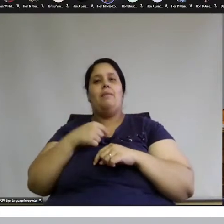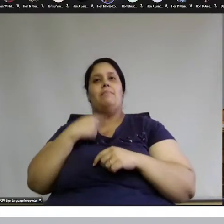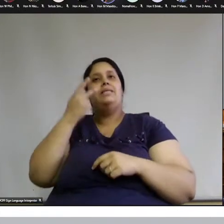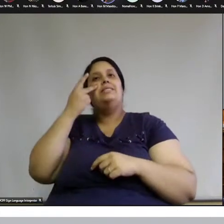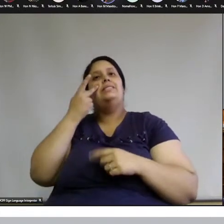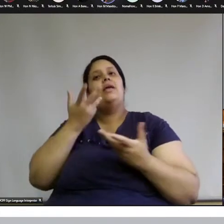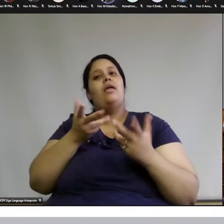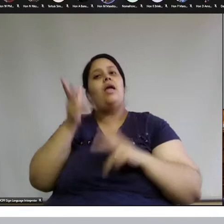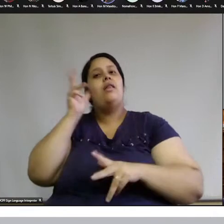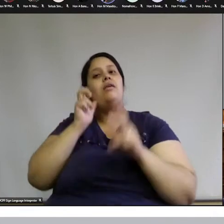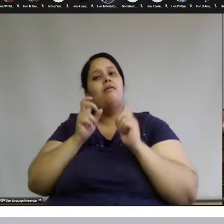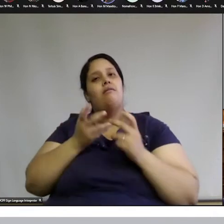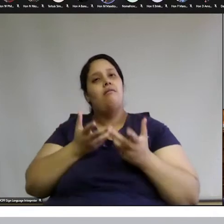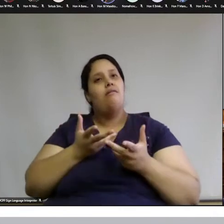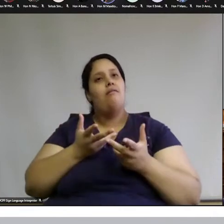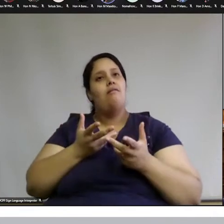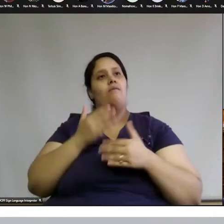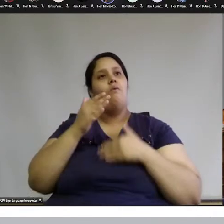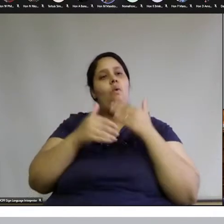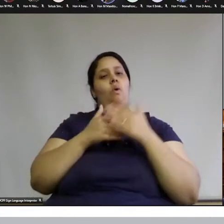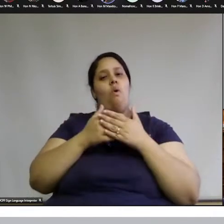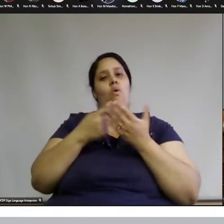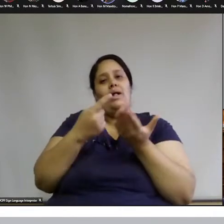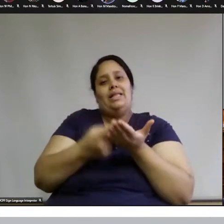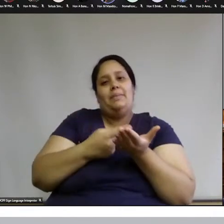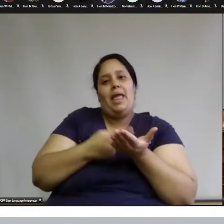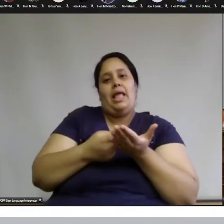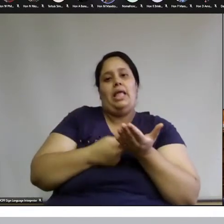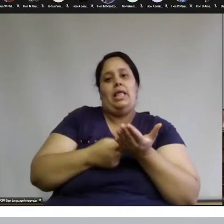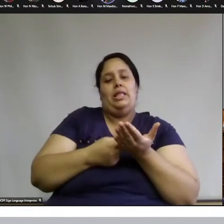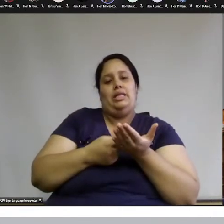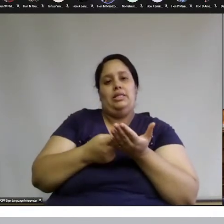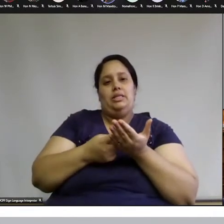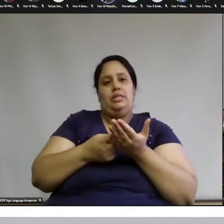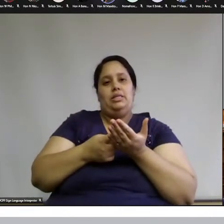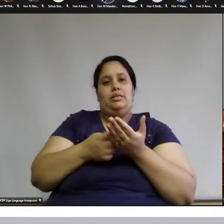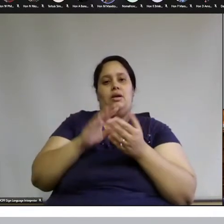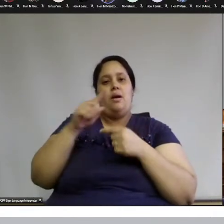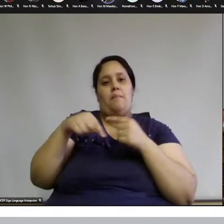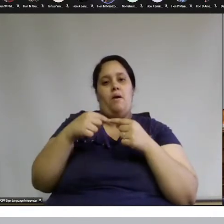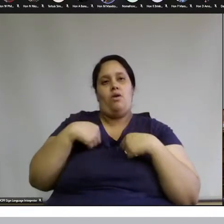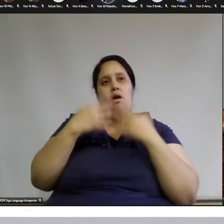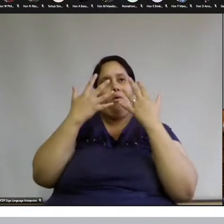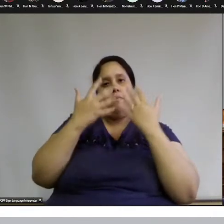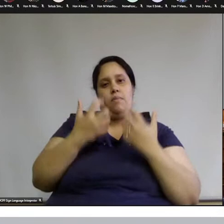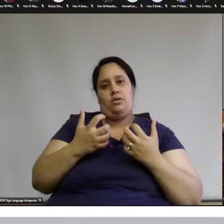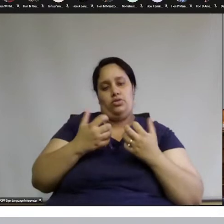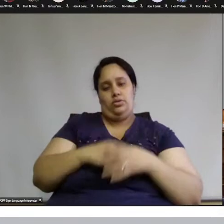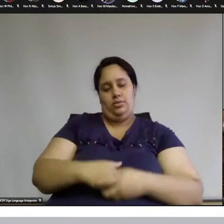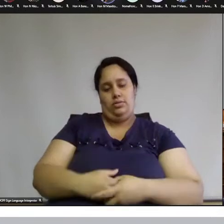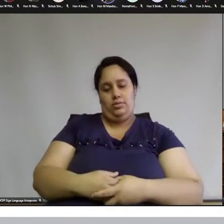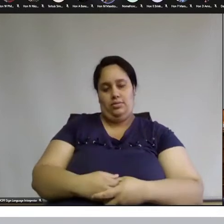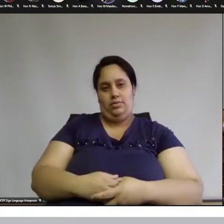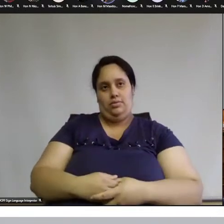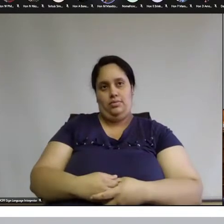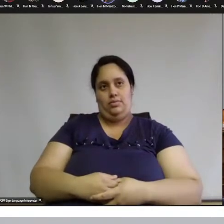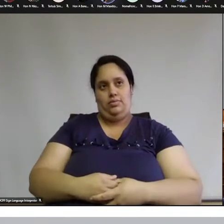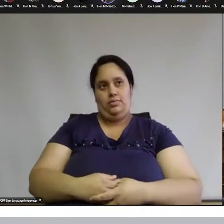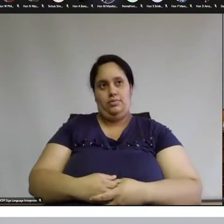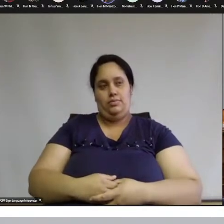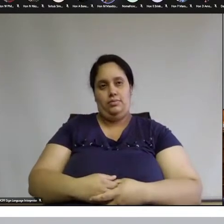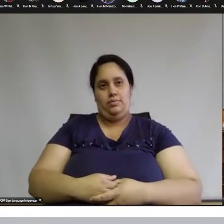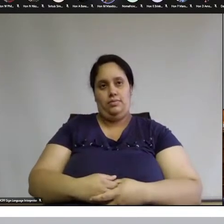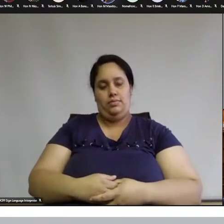been hearing as I listen to all the debates about our adjustment budgets. Honorable